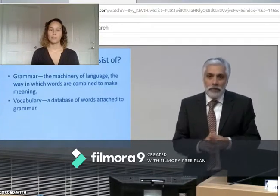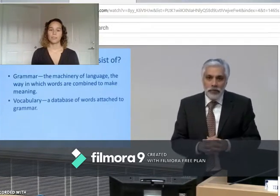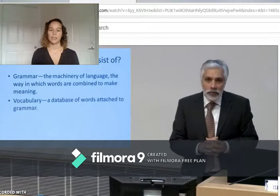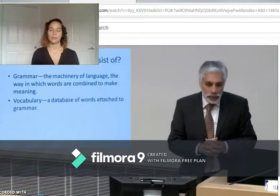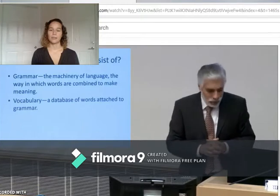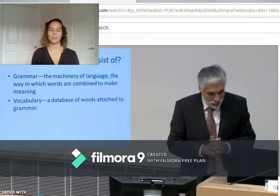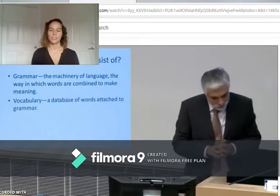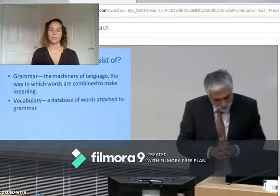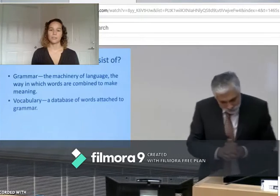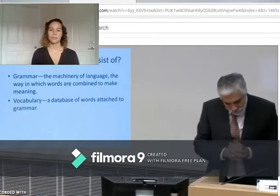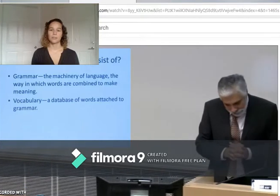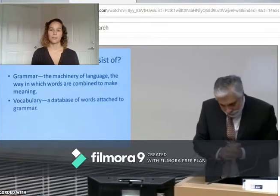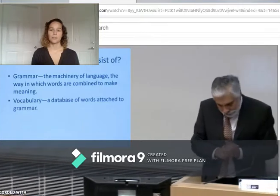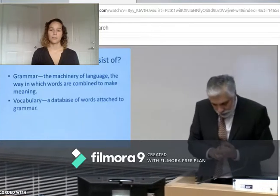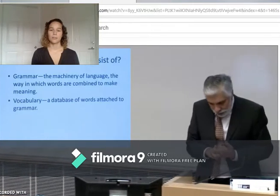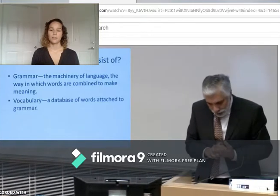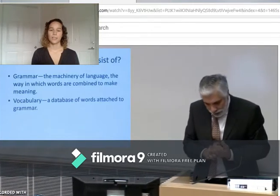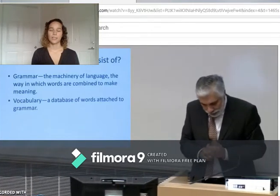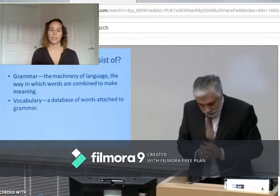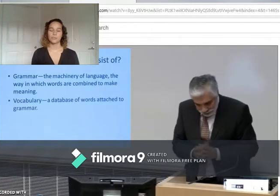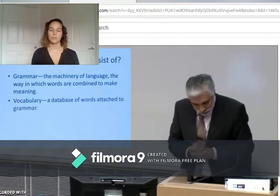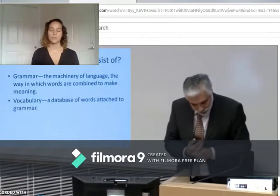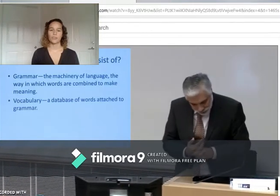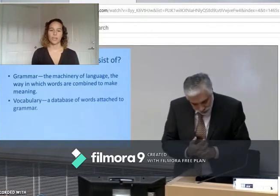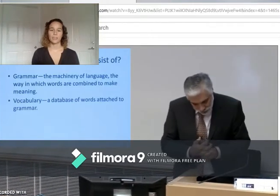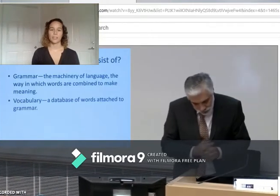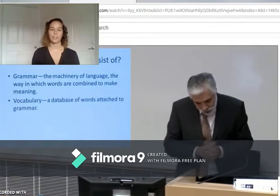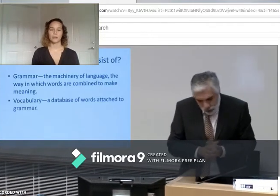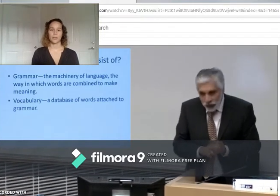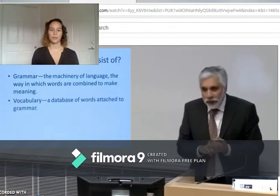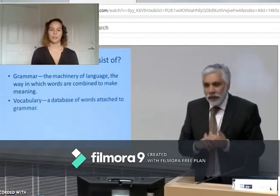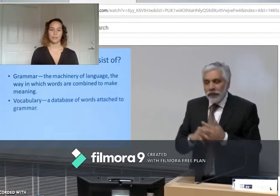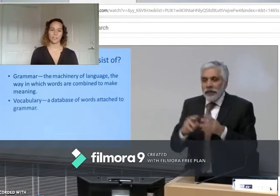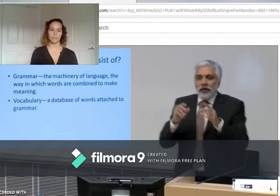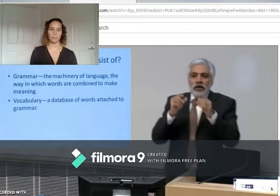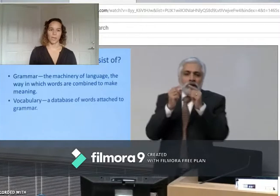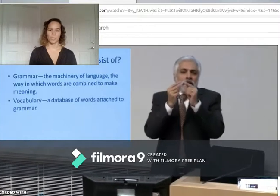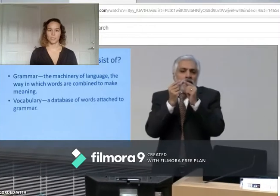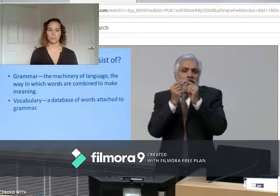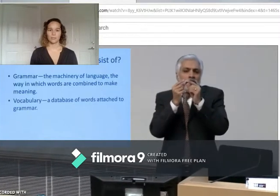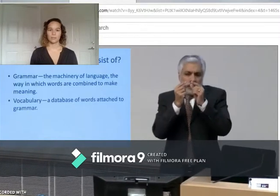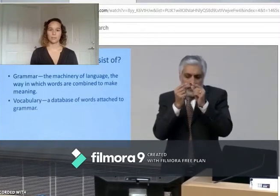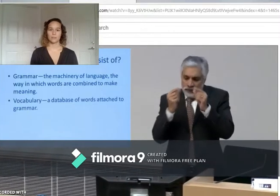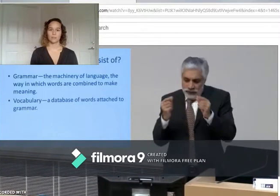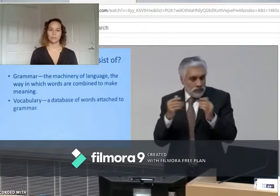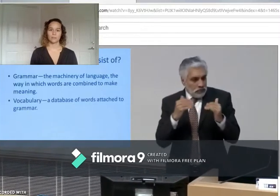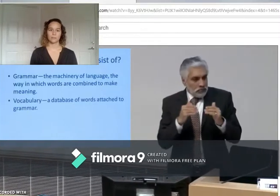For people with language deprivation, that connection between vocabulary and grammar is never made.